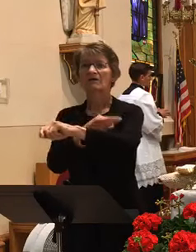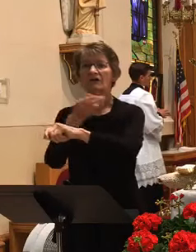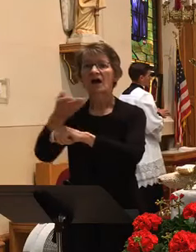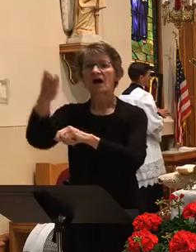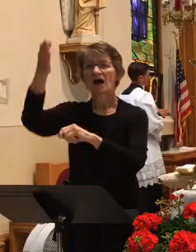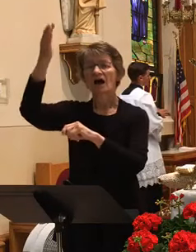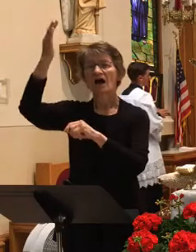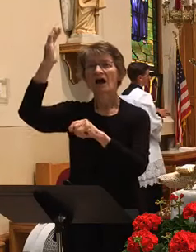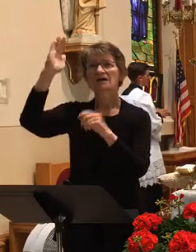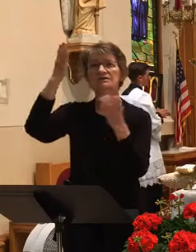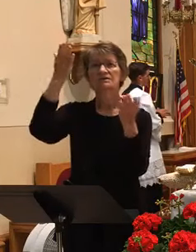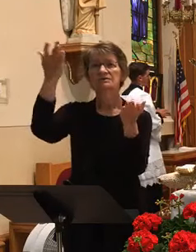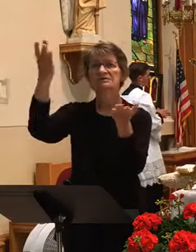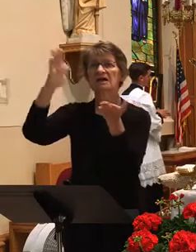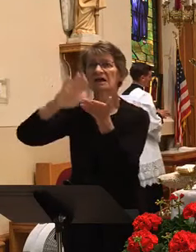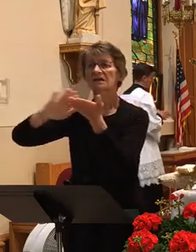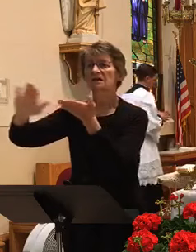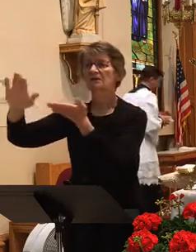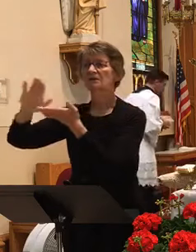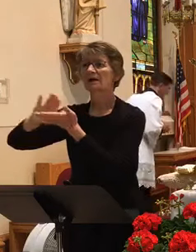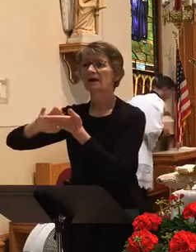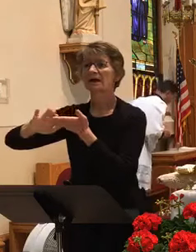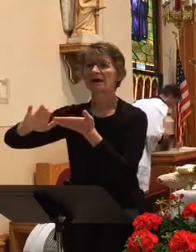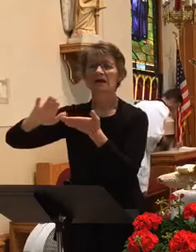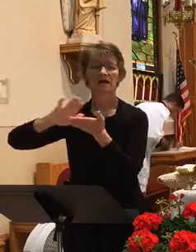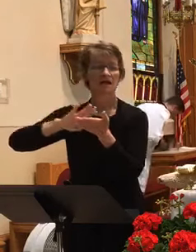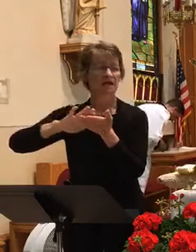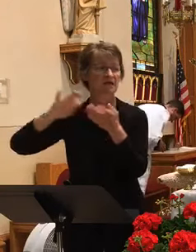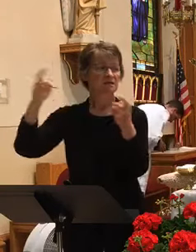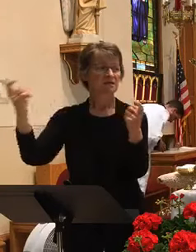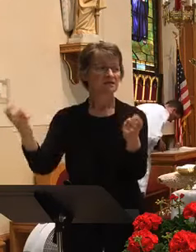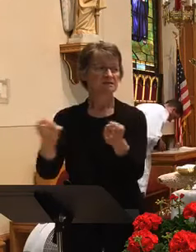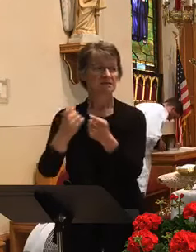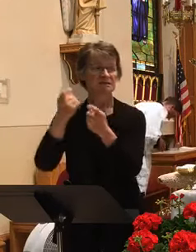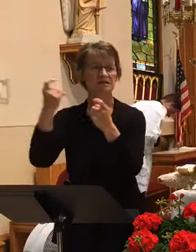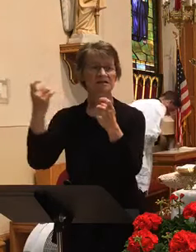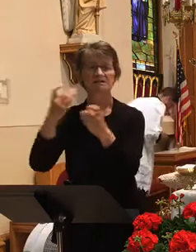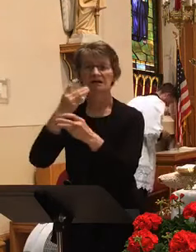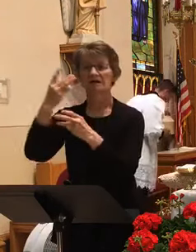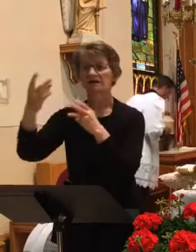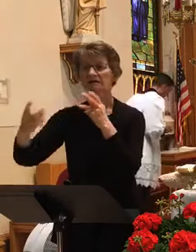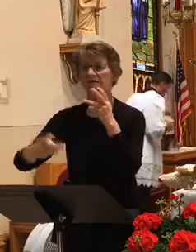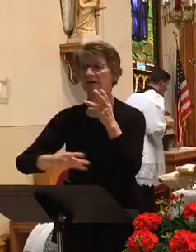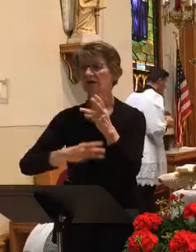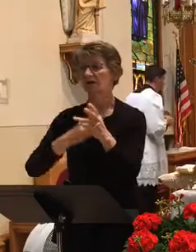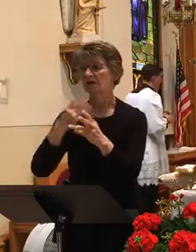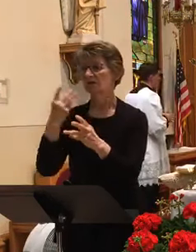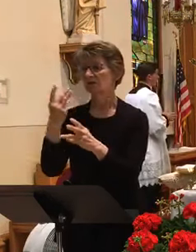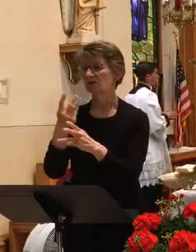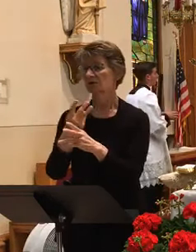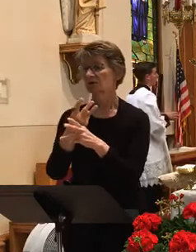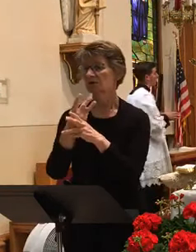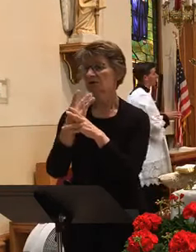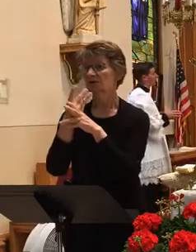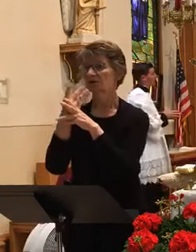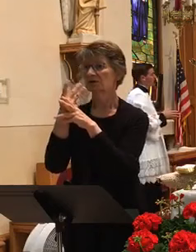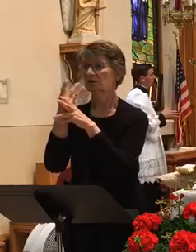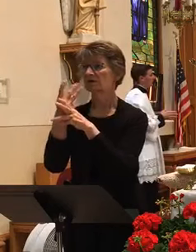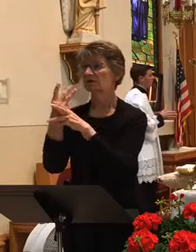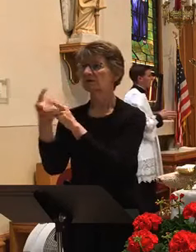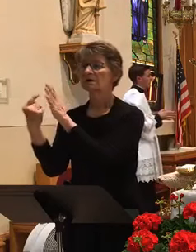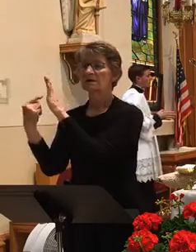Lamb of God, you take away the sins of the